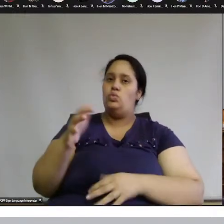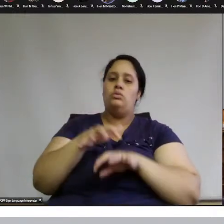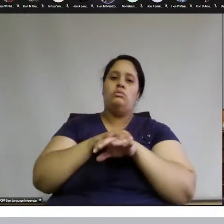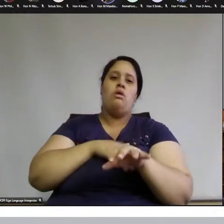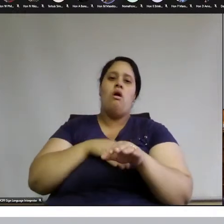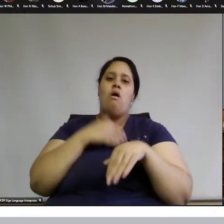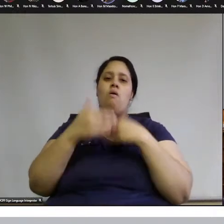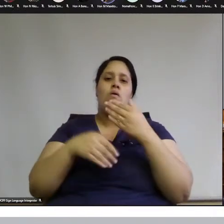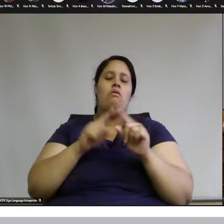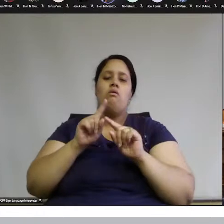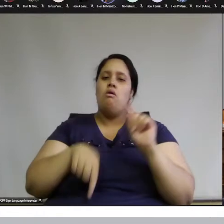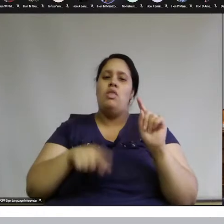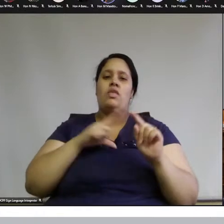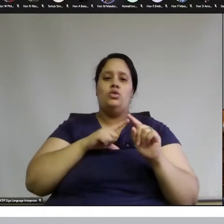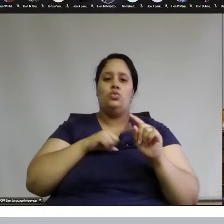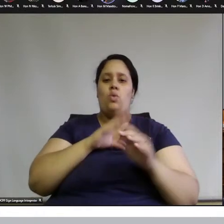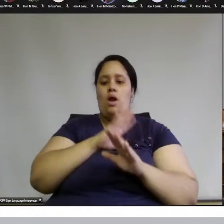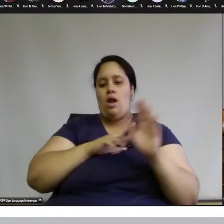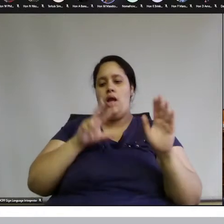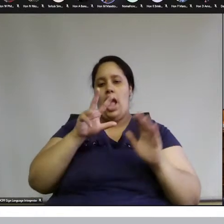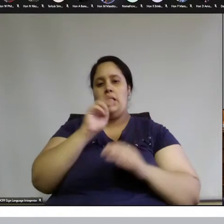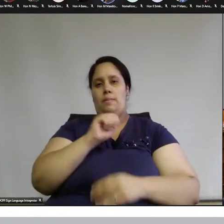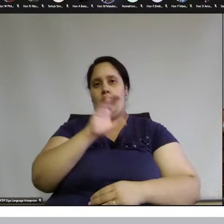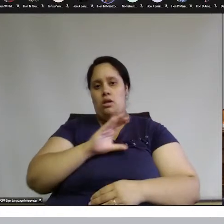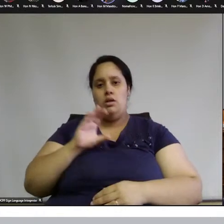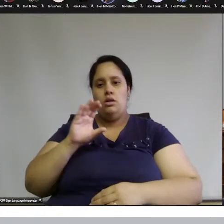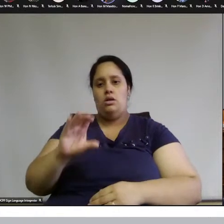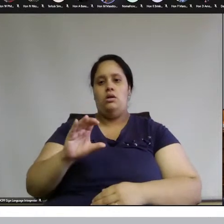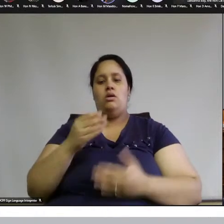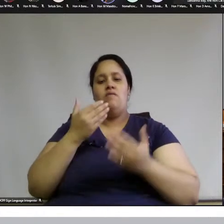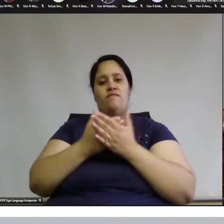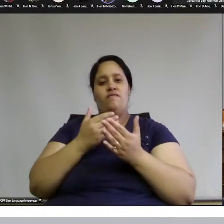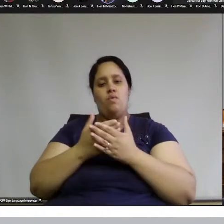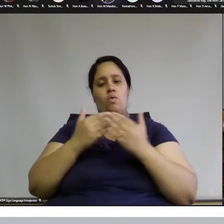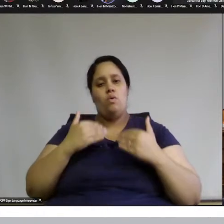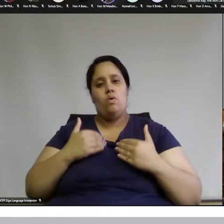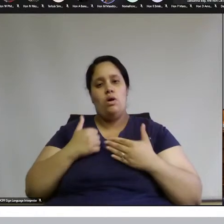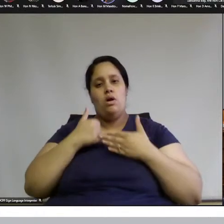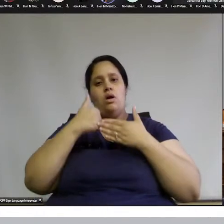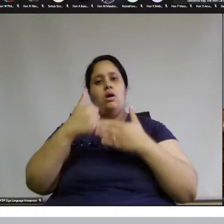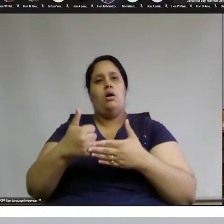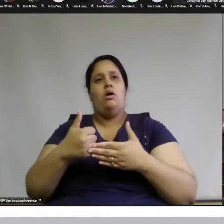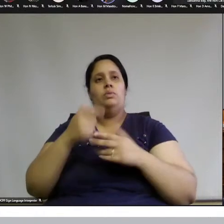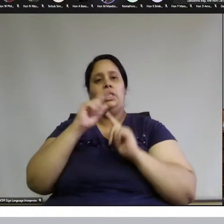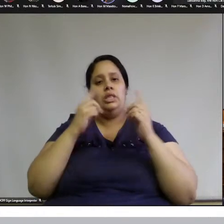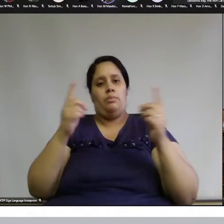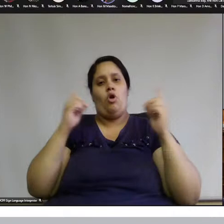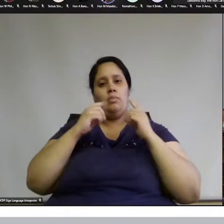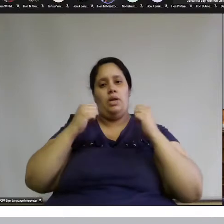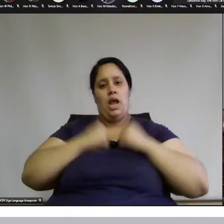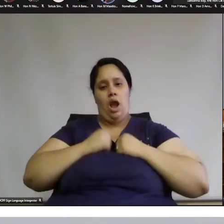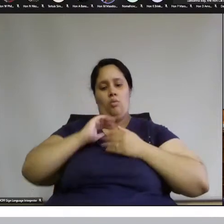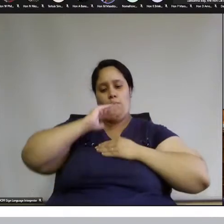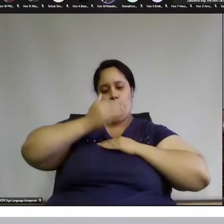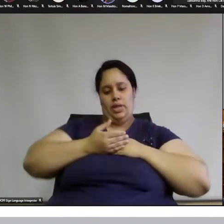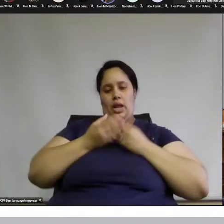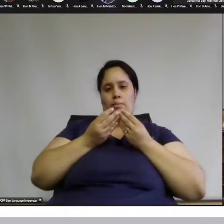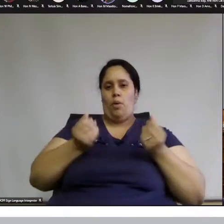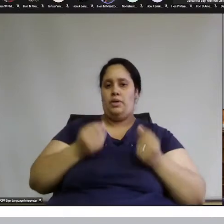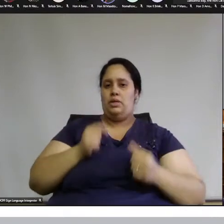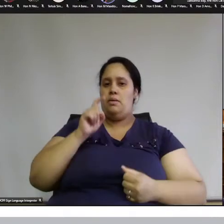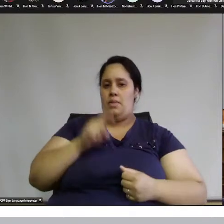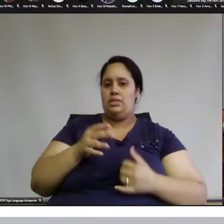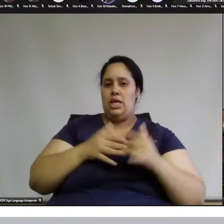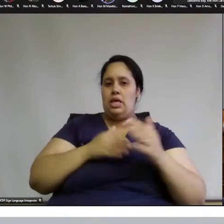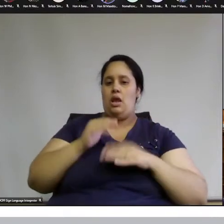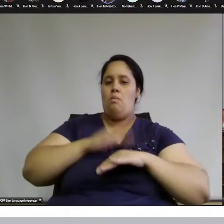which is why an additional 8 million has been allocated to help our department protect their properties against